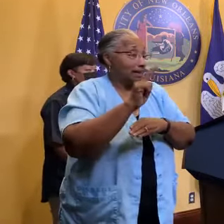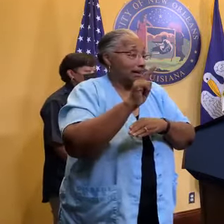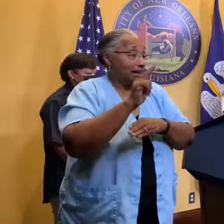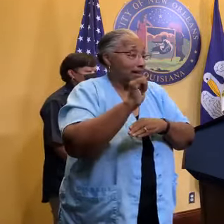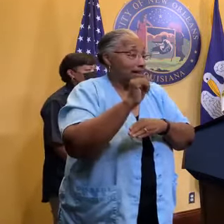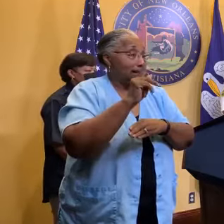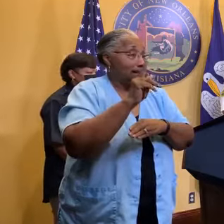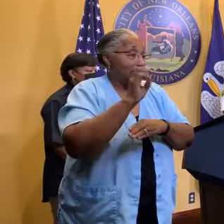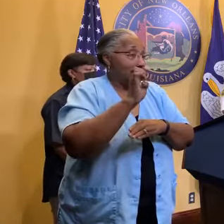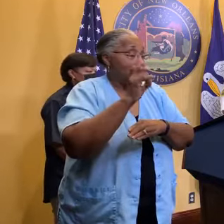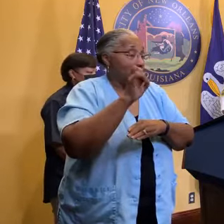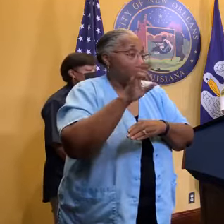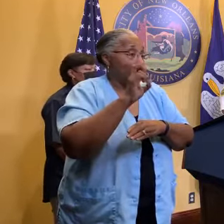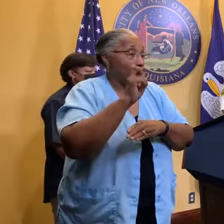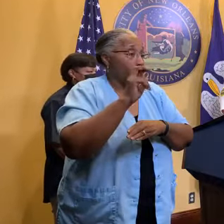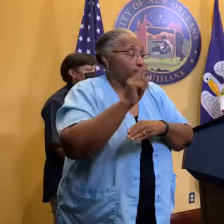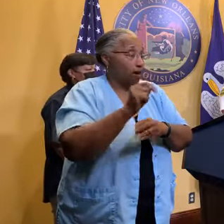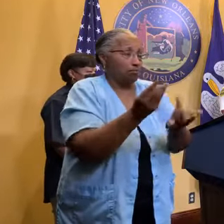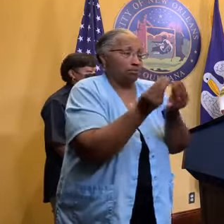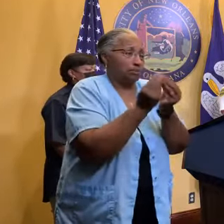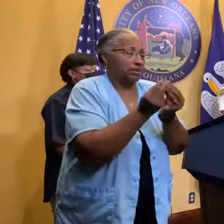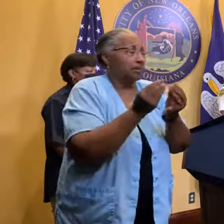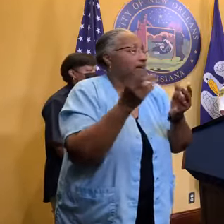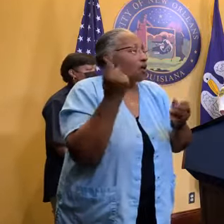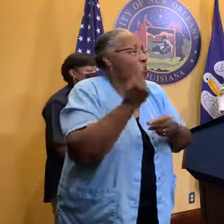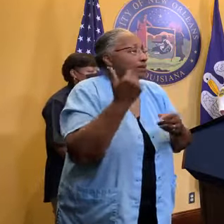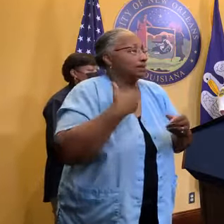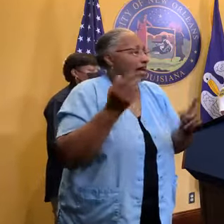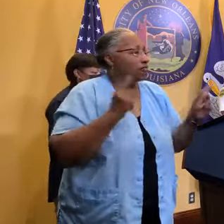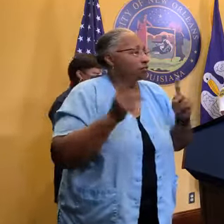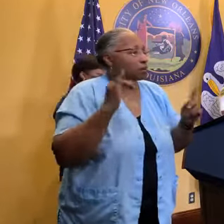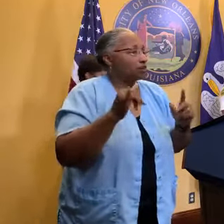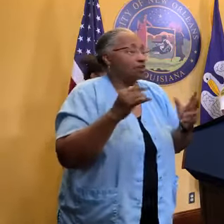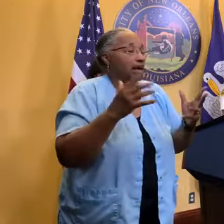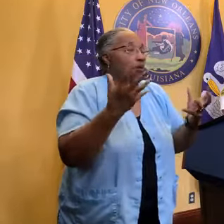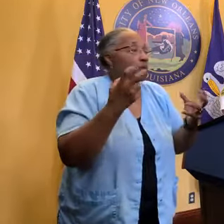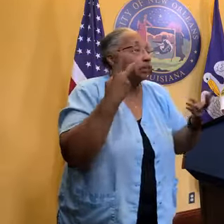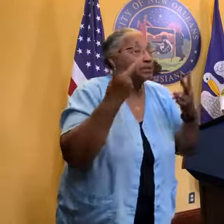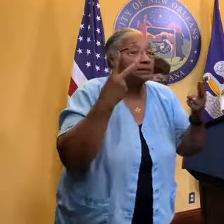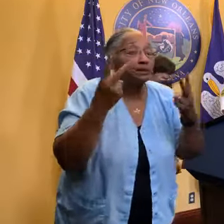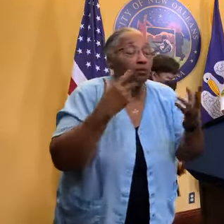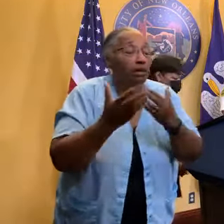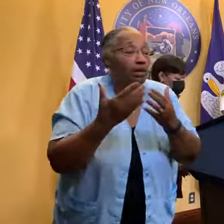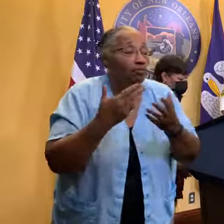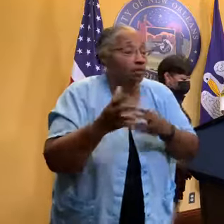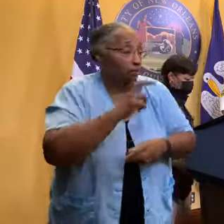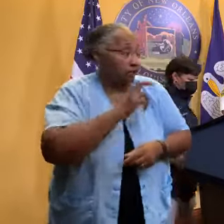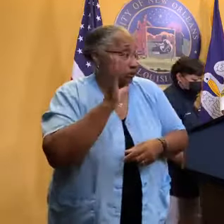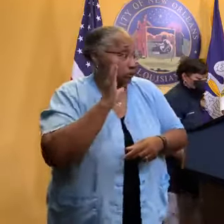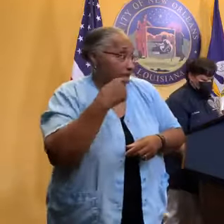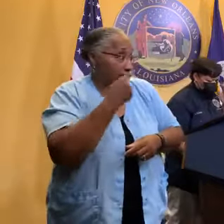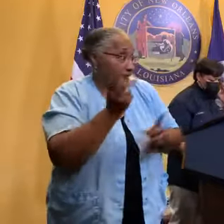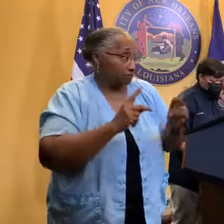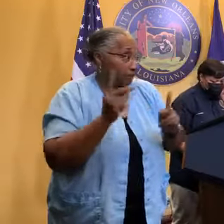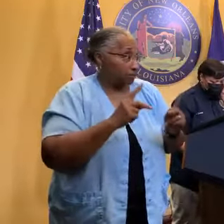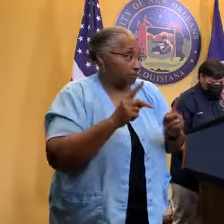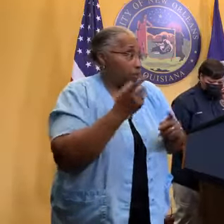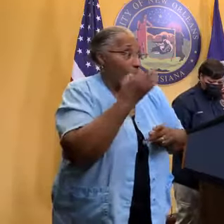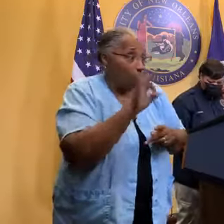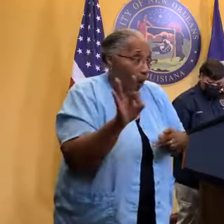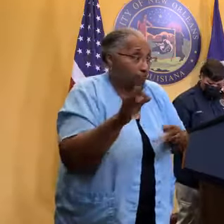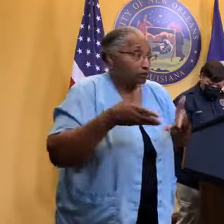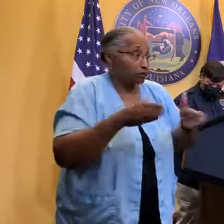but they always have the people that like to go out and just sightsee and watch. Are you gonna try to enforce that? Will police try to tell them to get off the streets? Because this could be